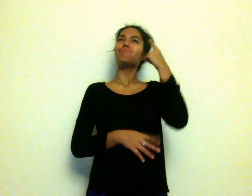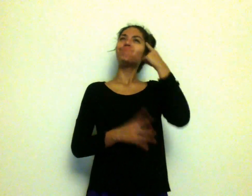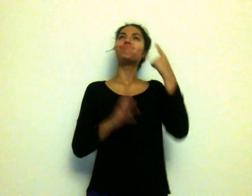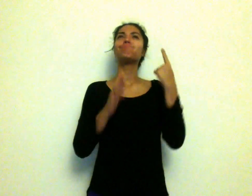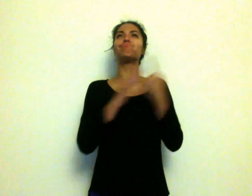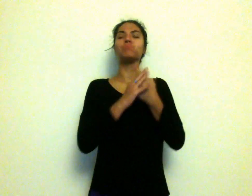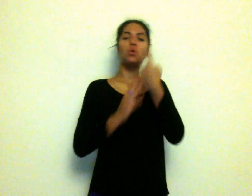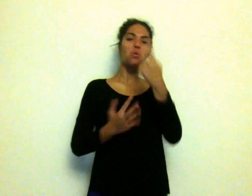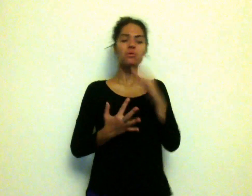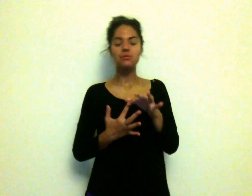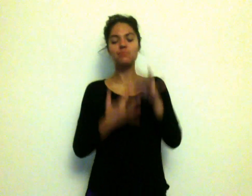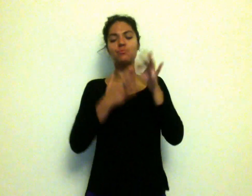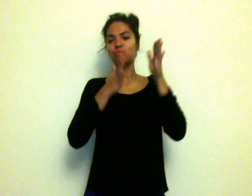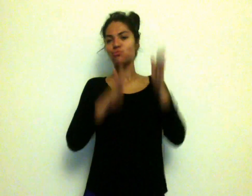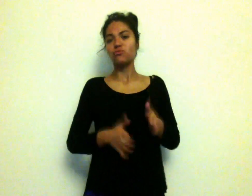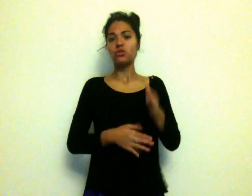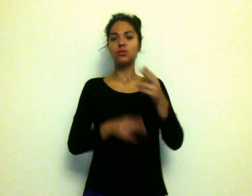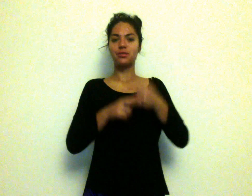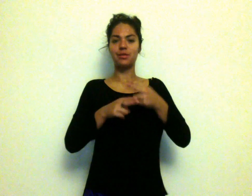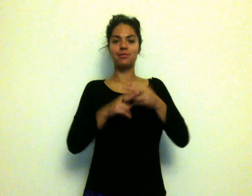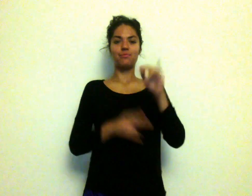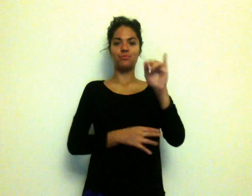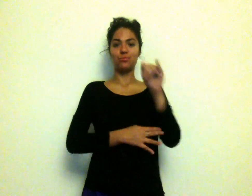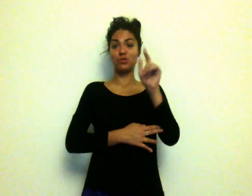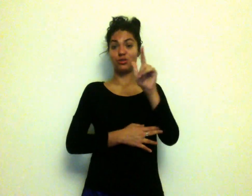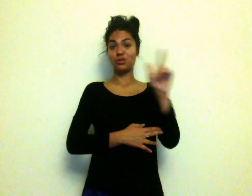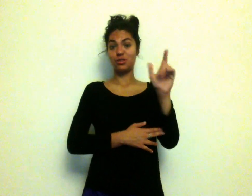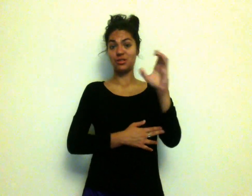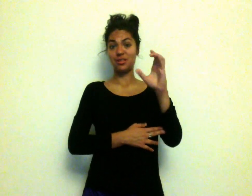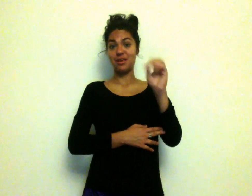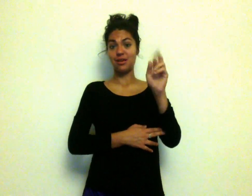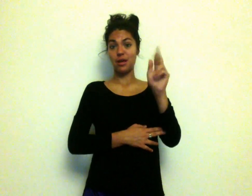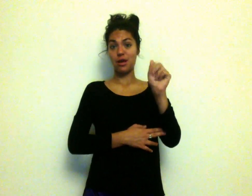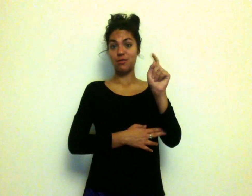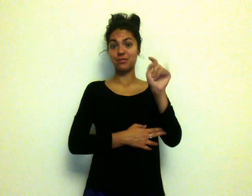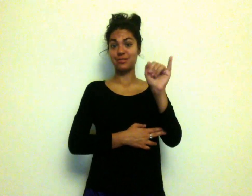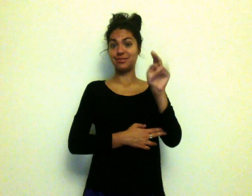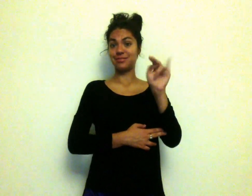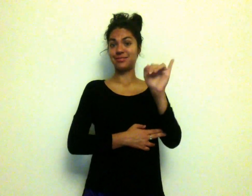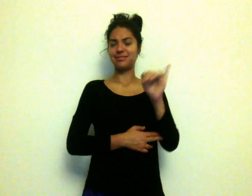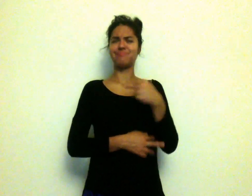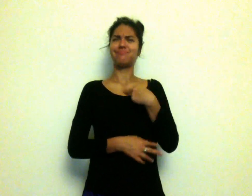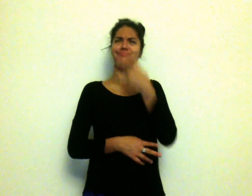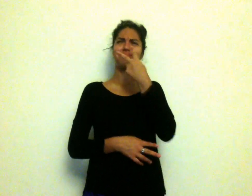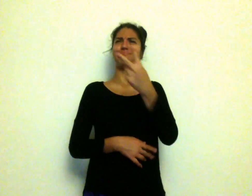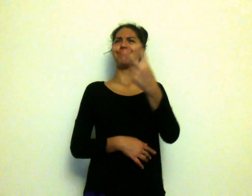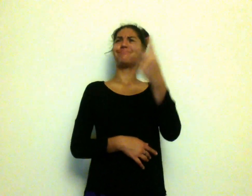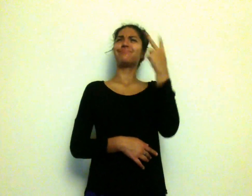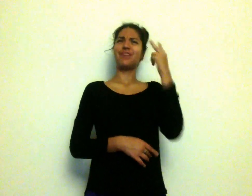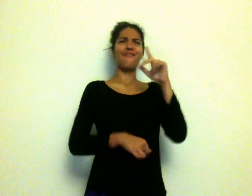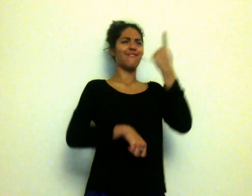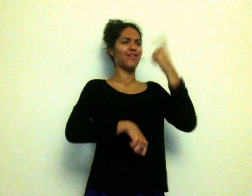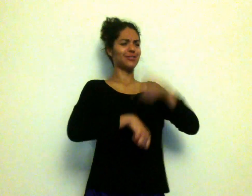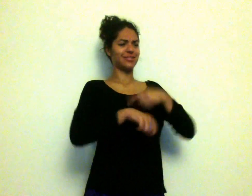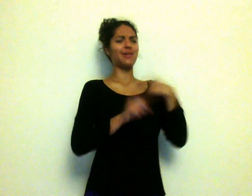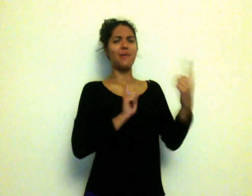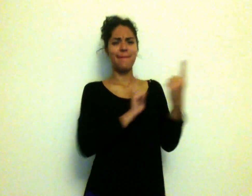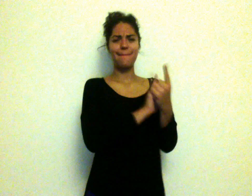our team is Jill Caratini. I still remember the day she walked into our office for the first time several years ago. And what a